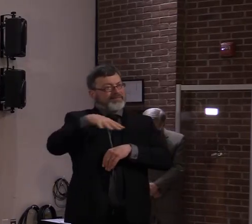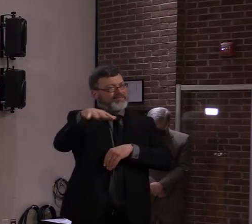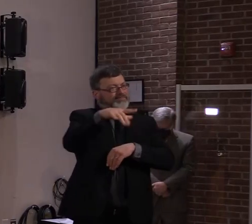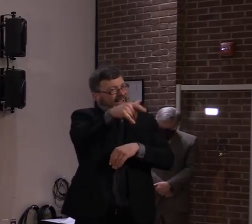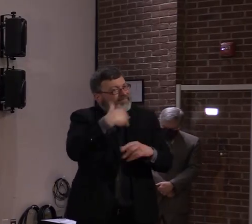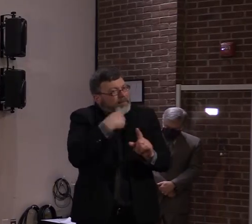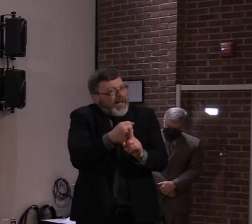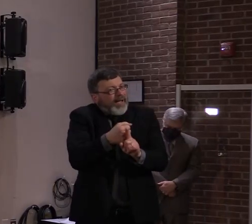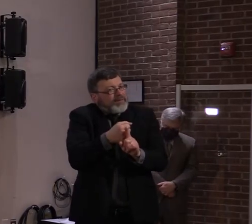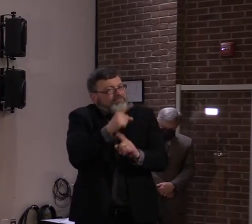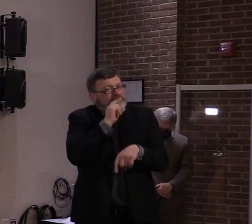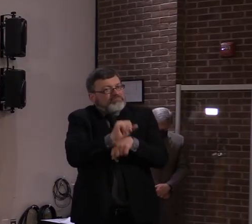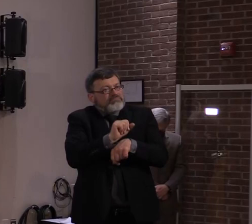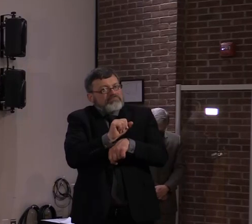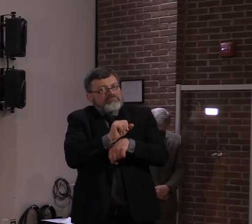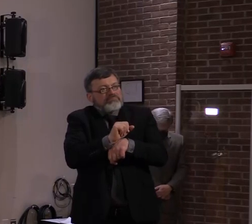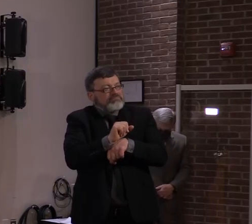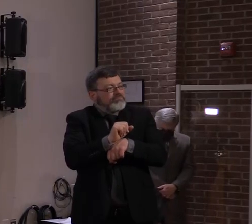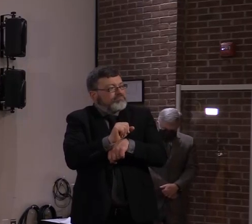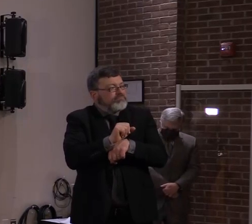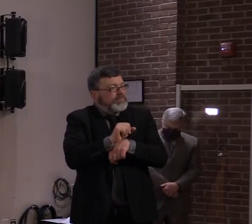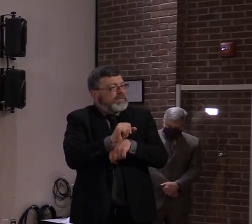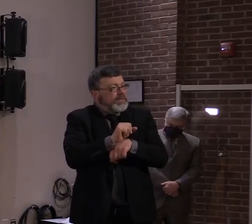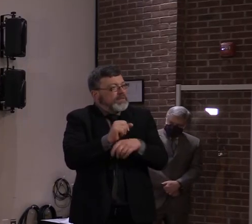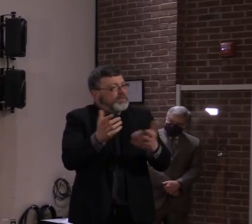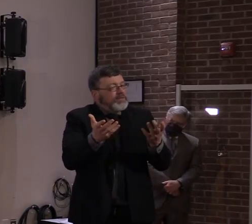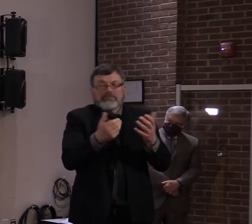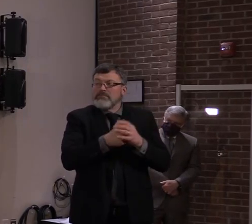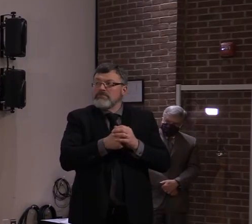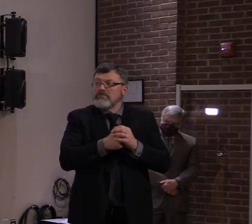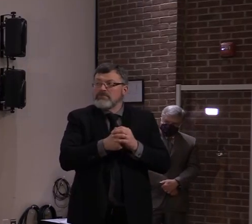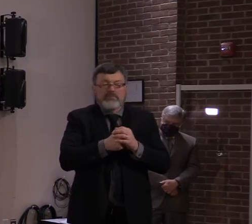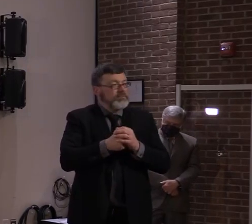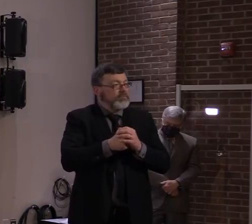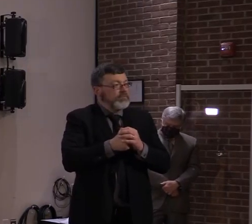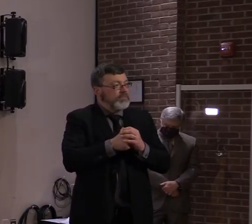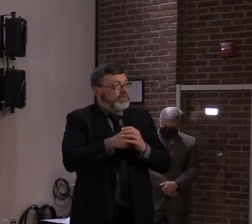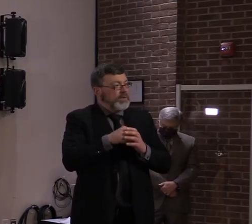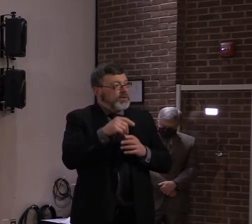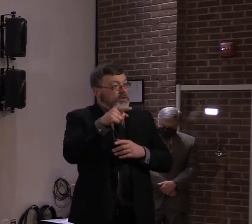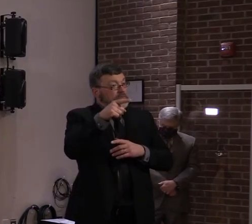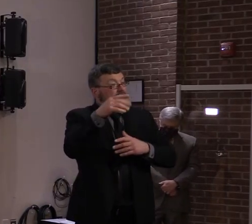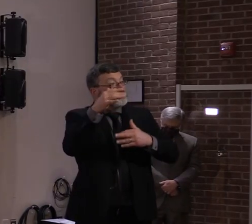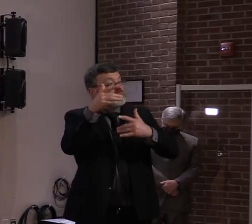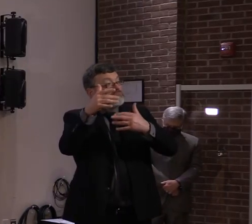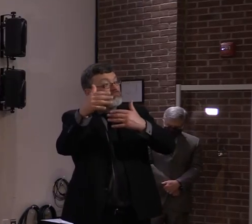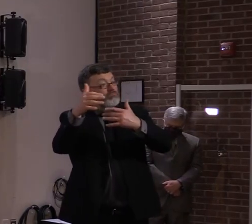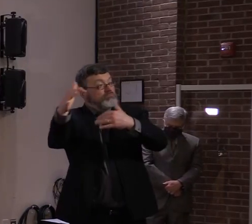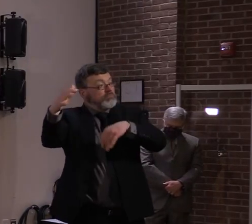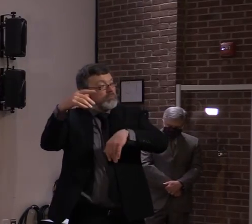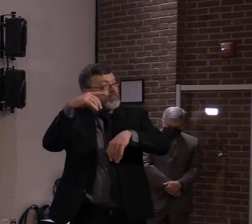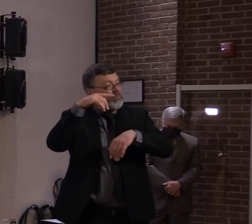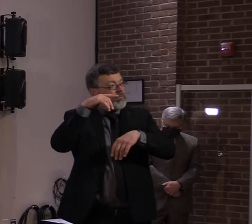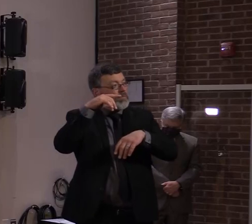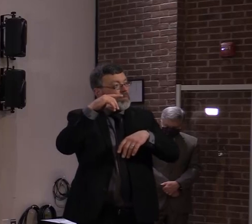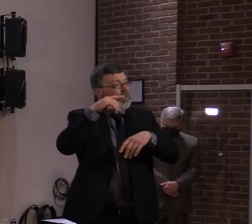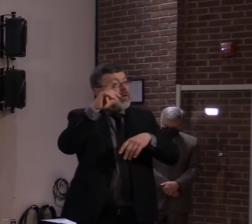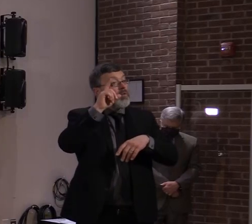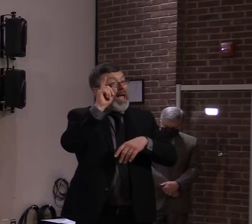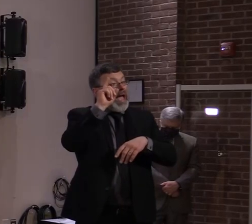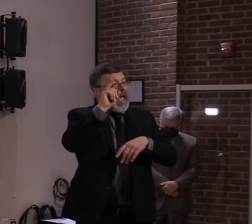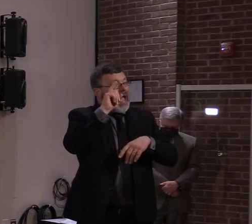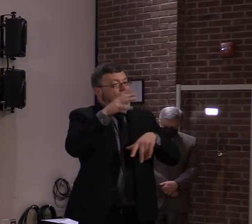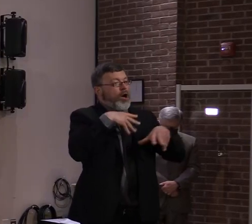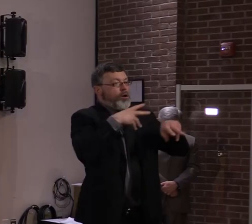and have them be a major focus. There is going to be that transition at some point in time, but that's not part of this